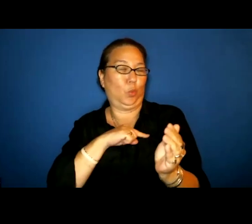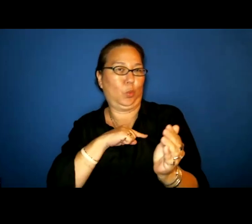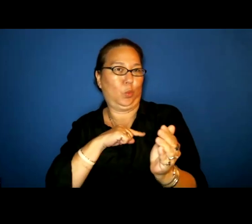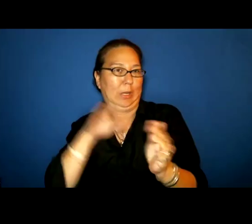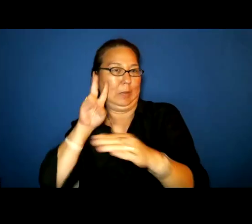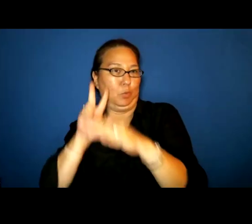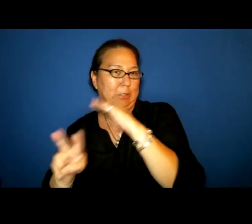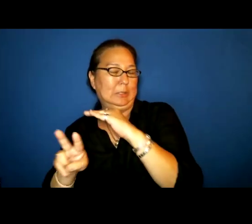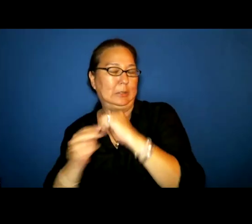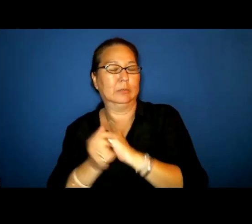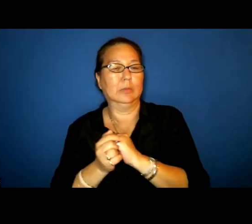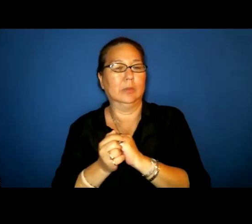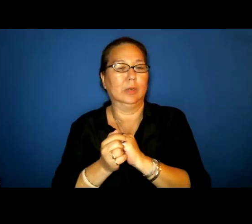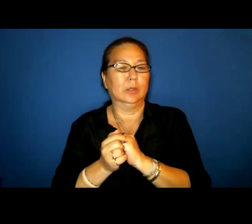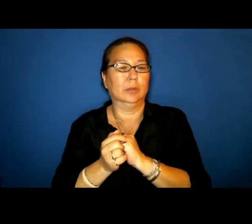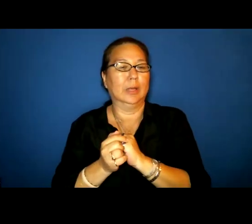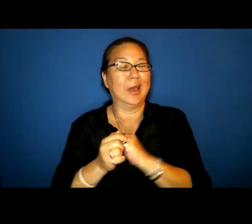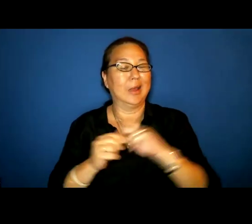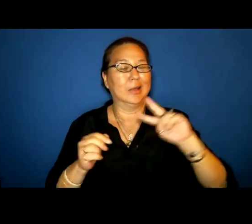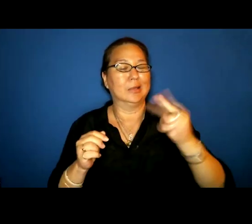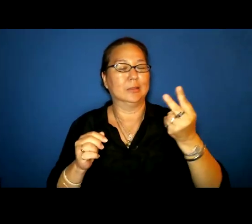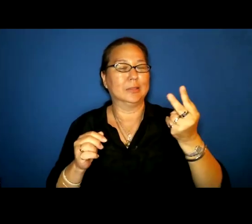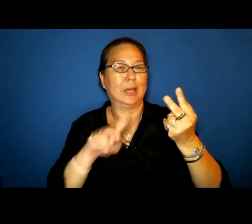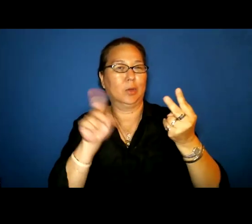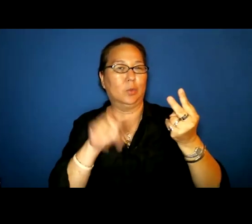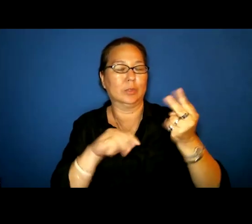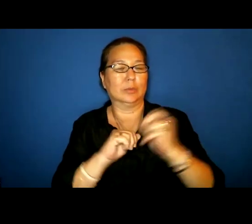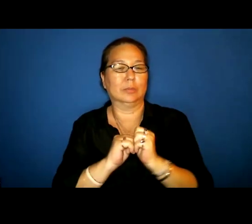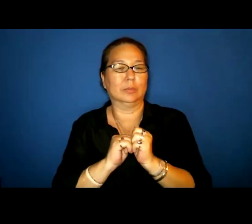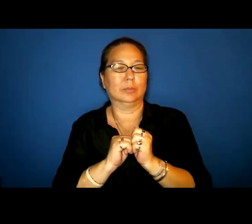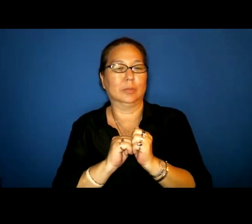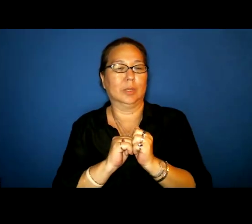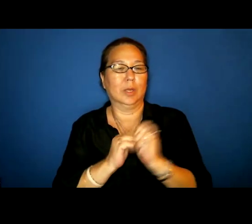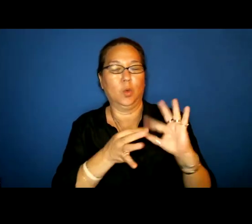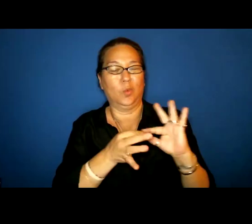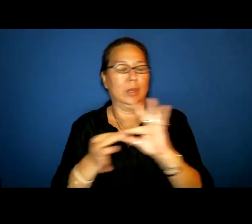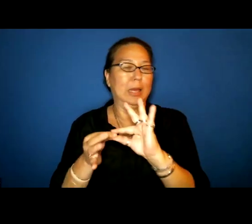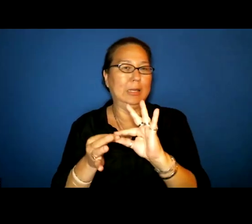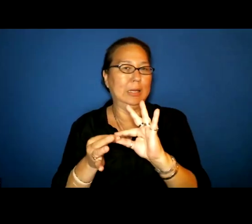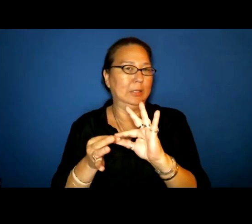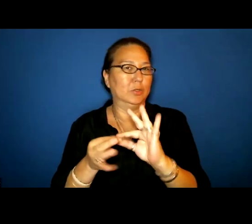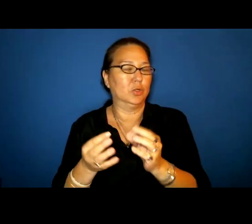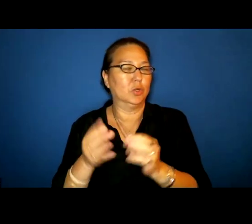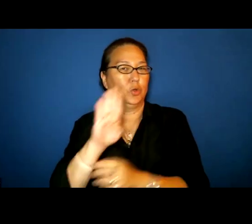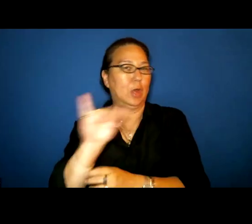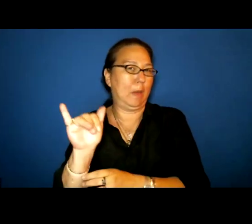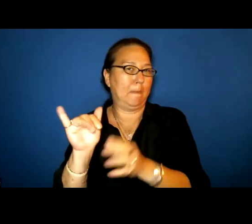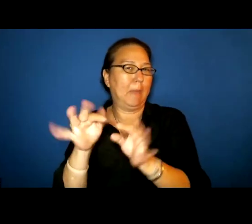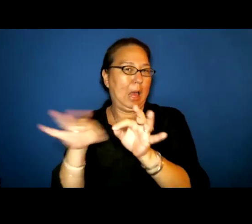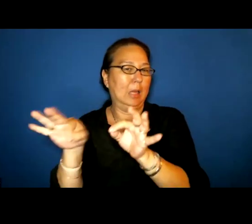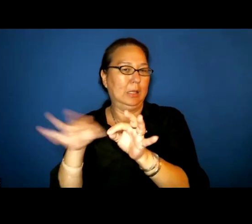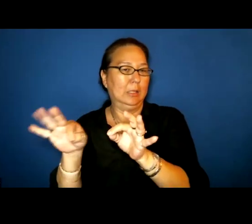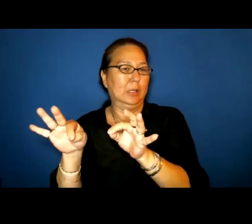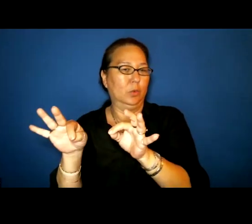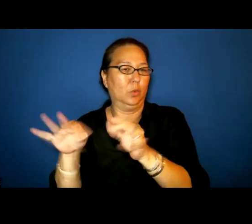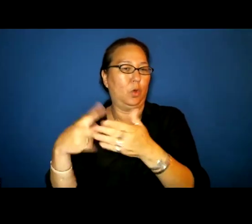what about the bilingual education program and students with